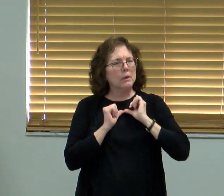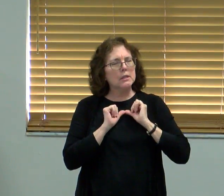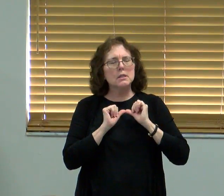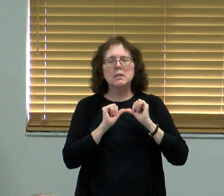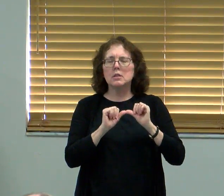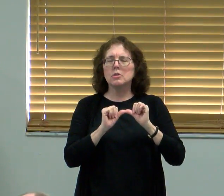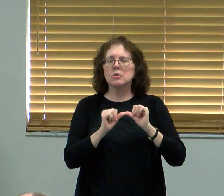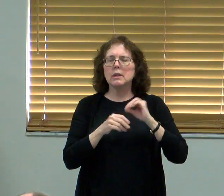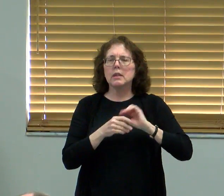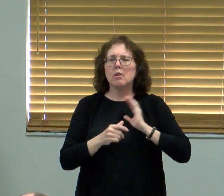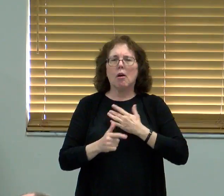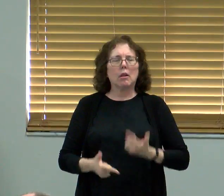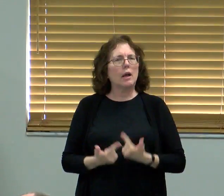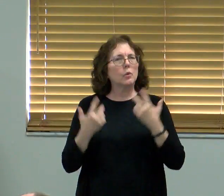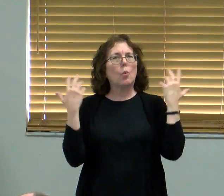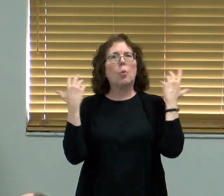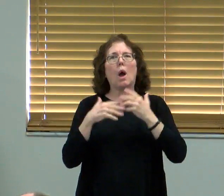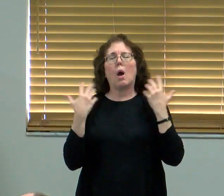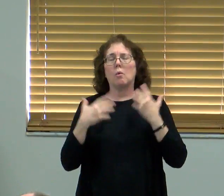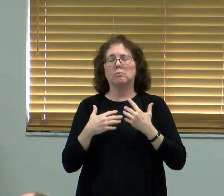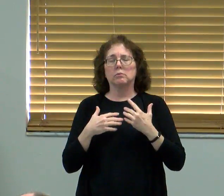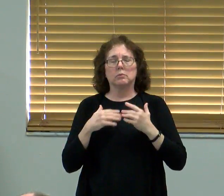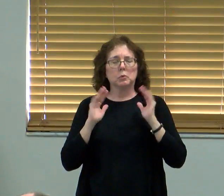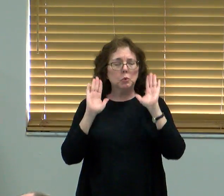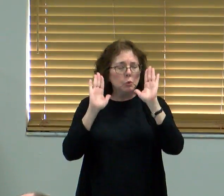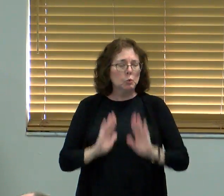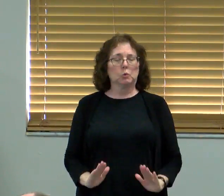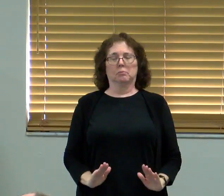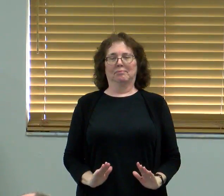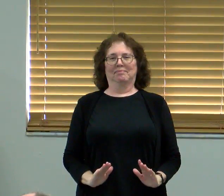lives cannot be overstated.